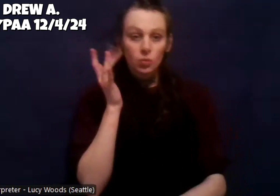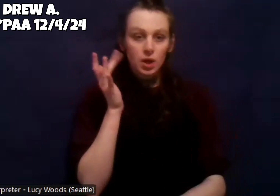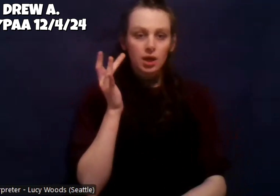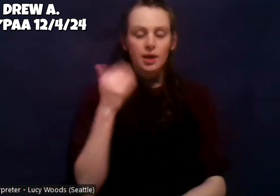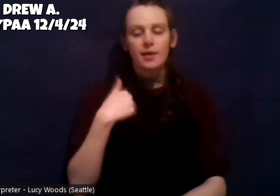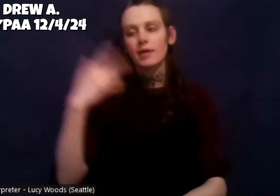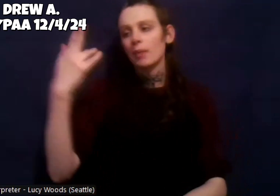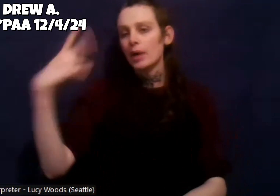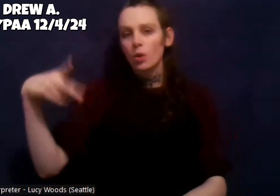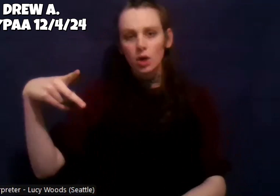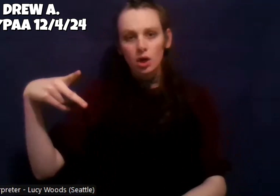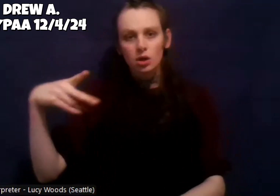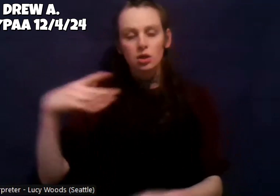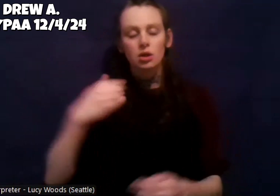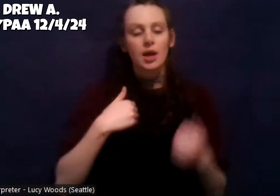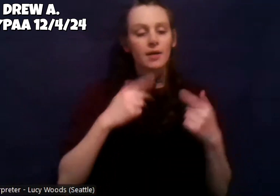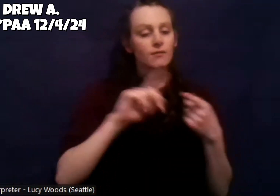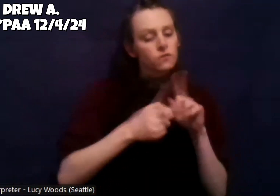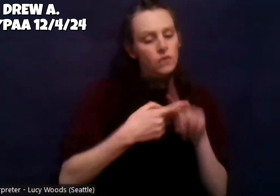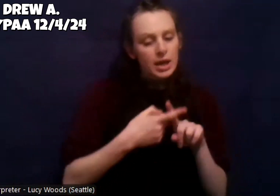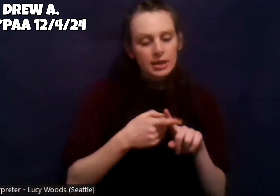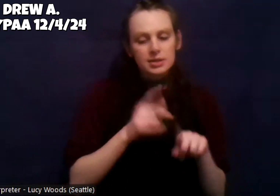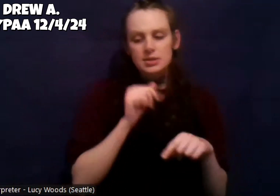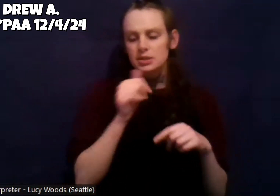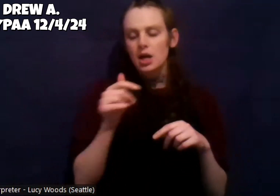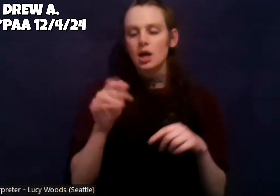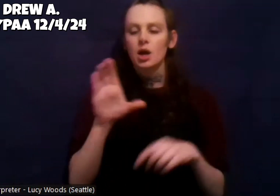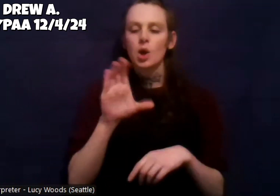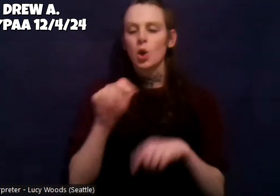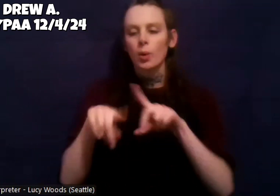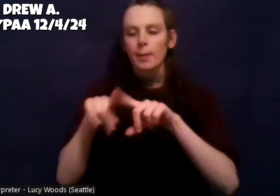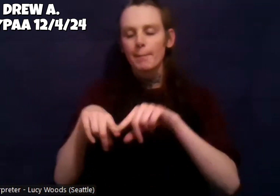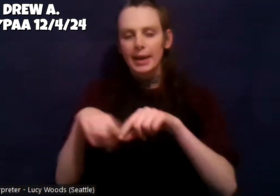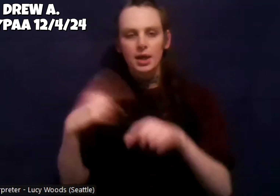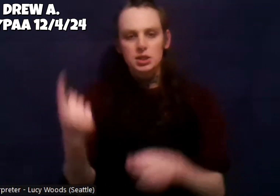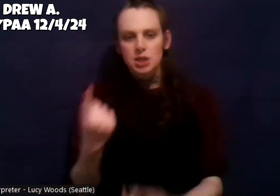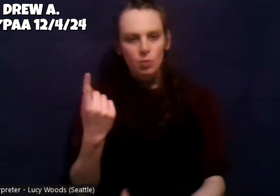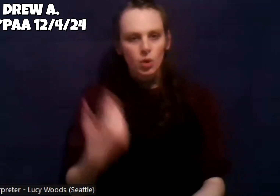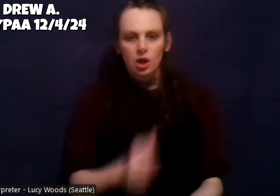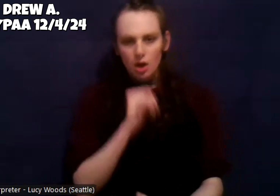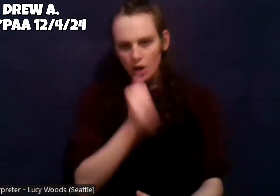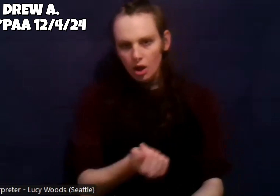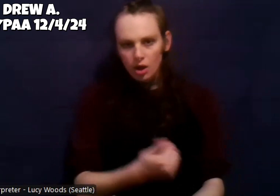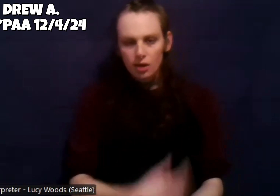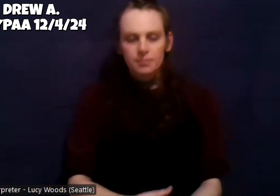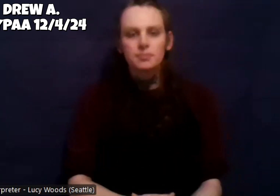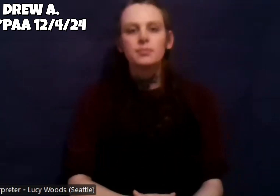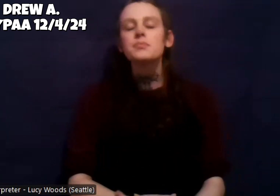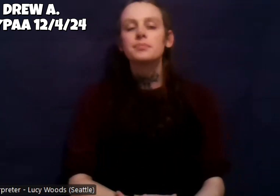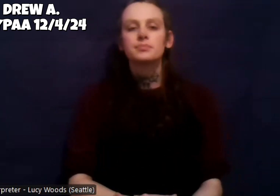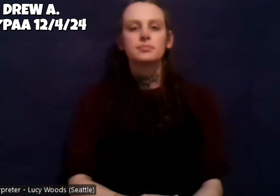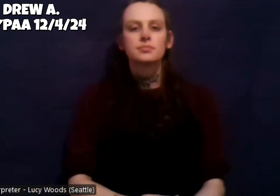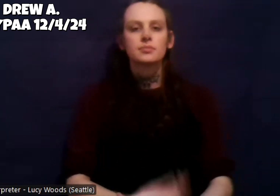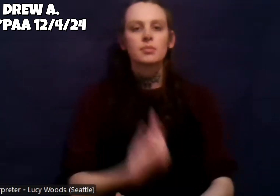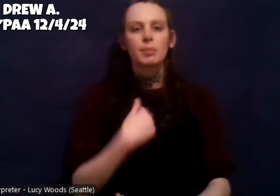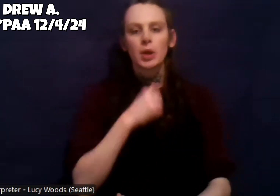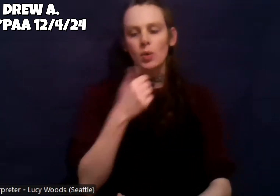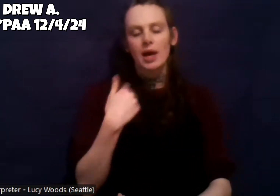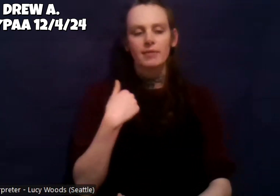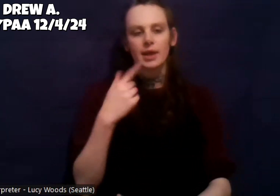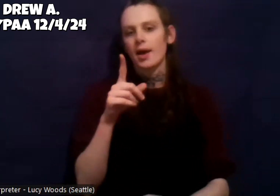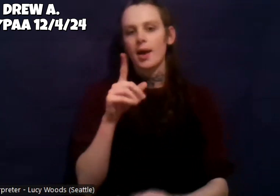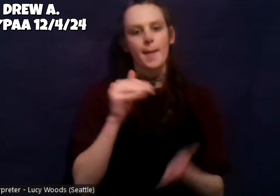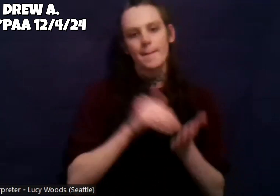friends and not being codependent on someone. And I don't have like $1 million in the bank. I